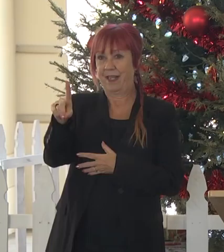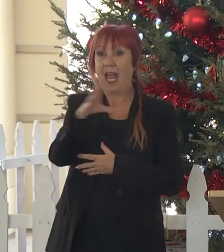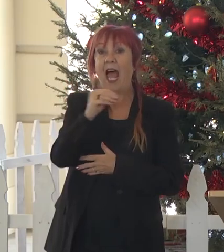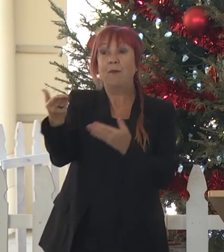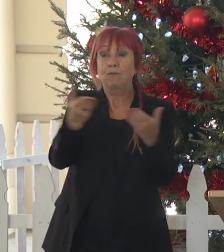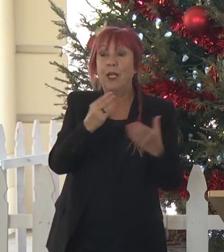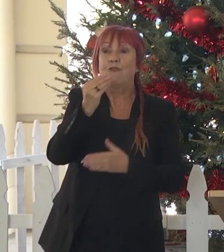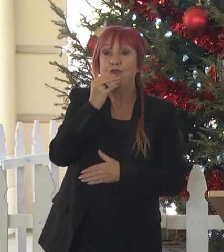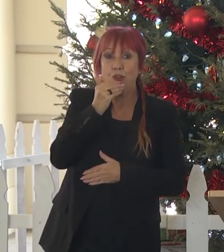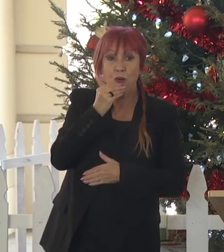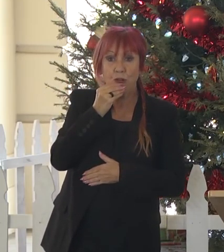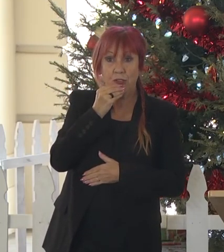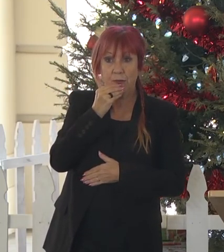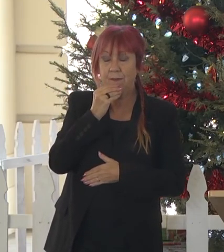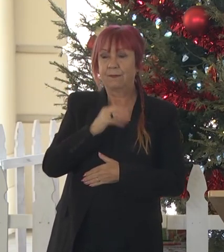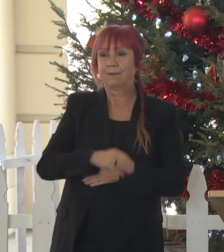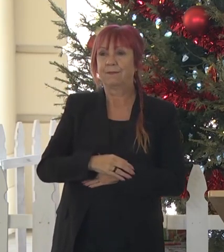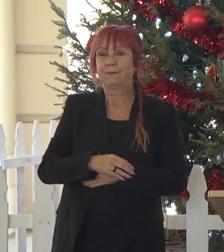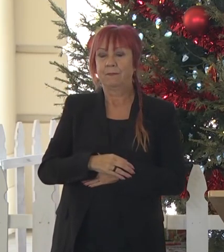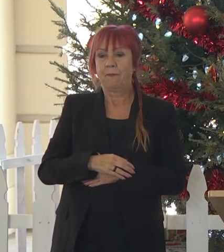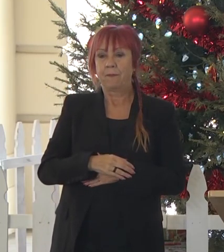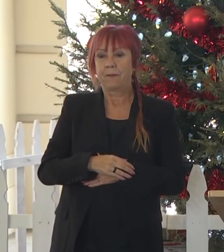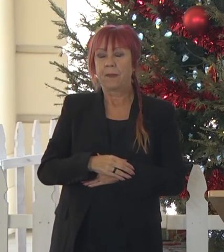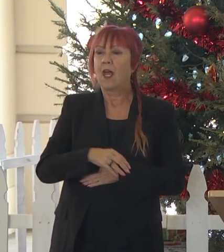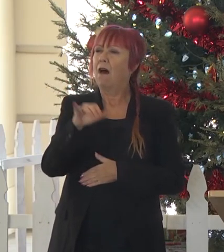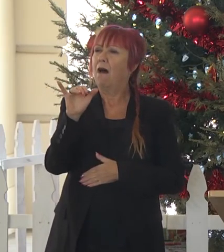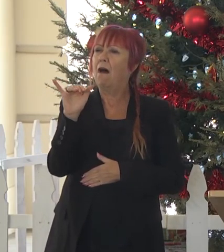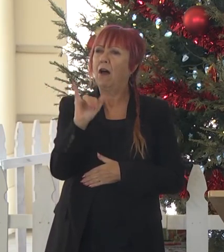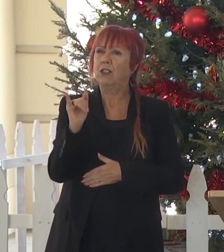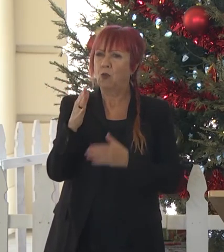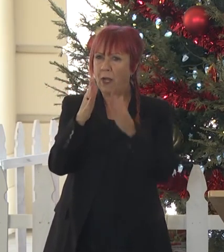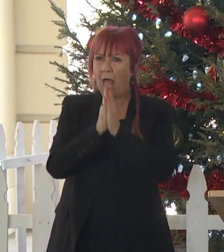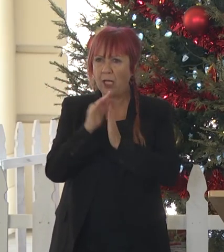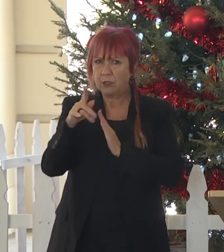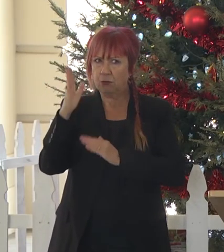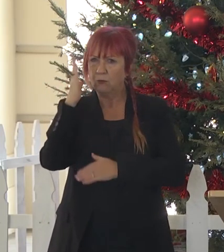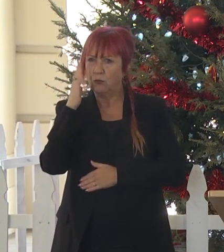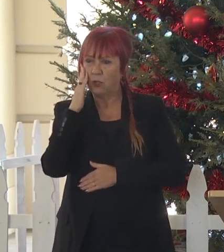nourished through the night. We'd also ask you to be aware that